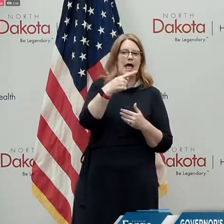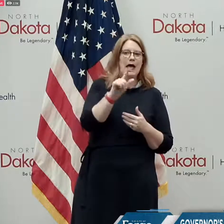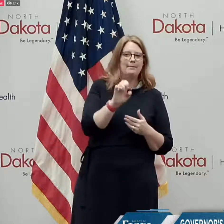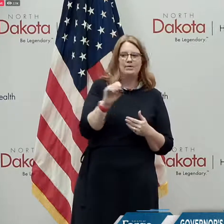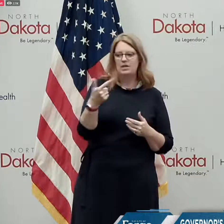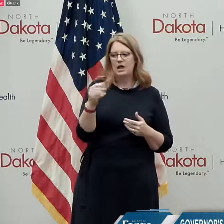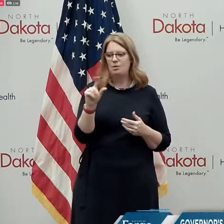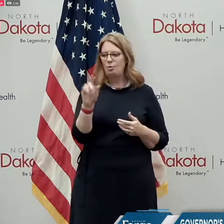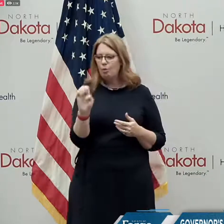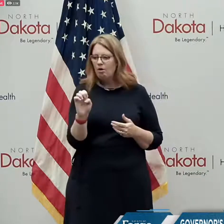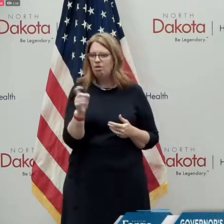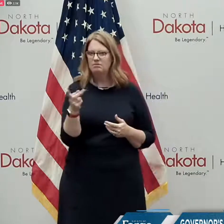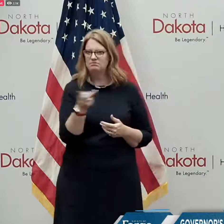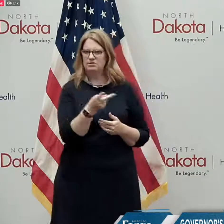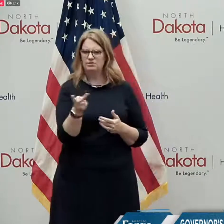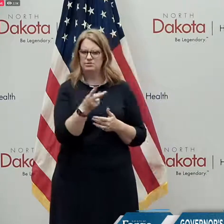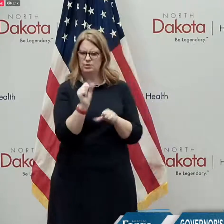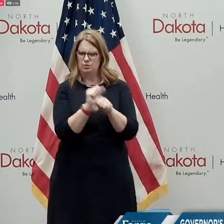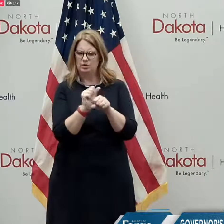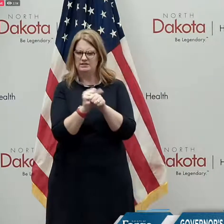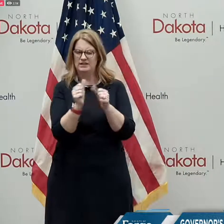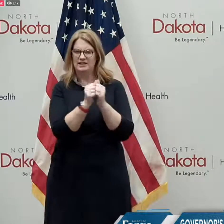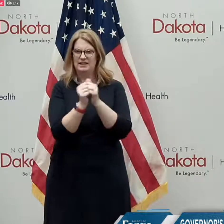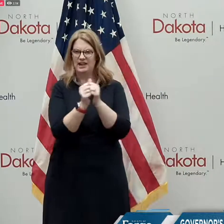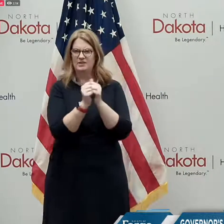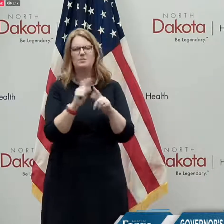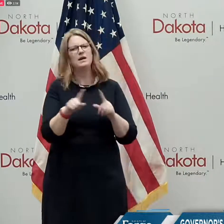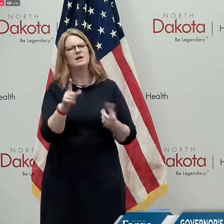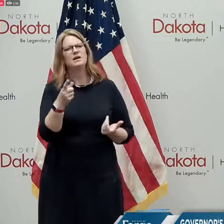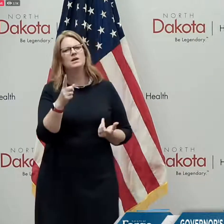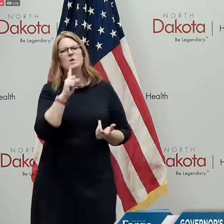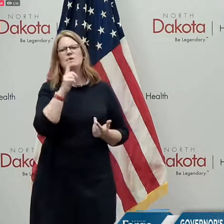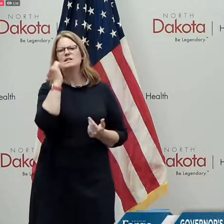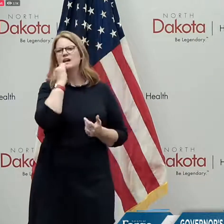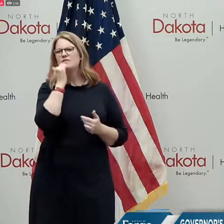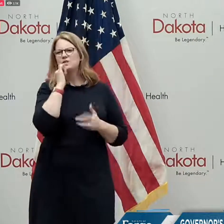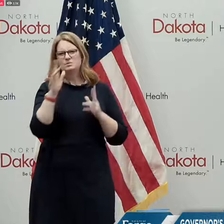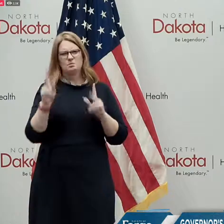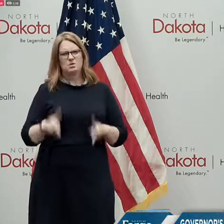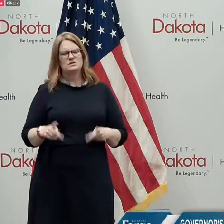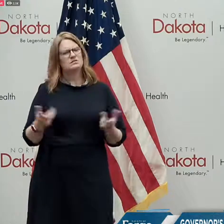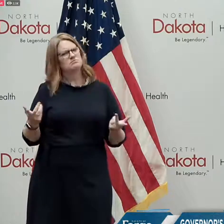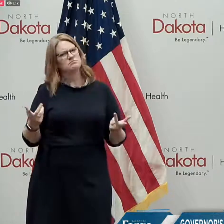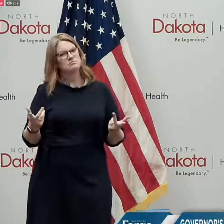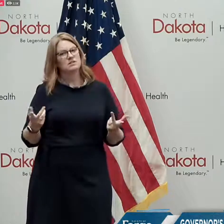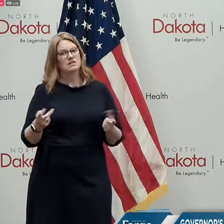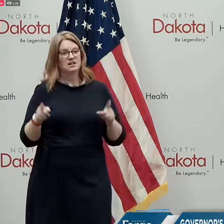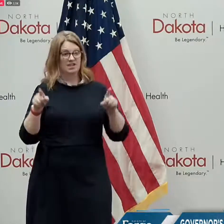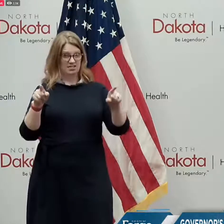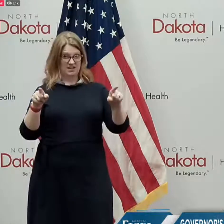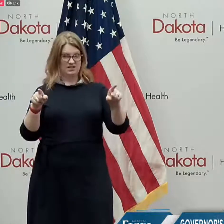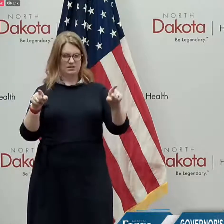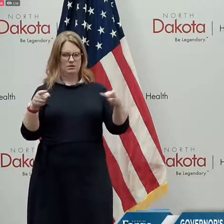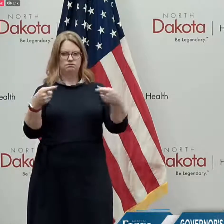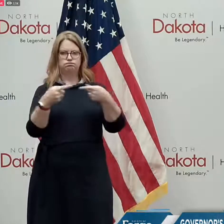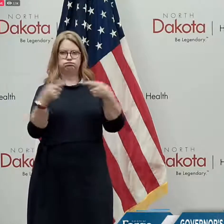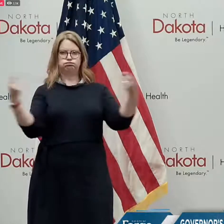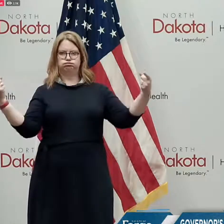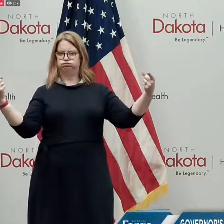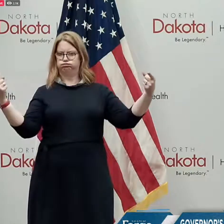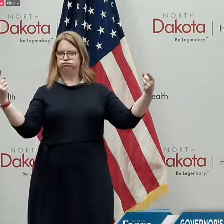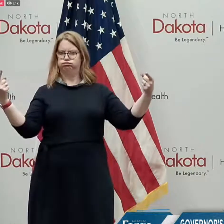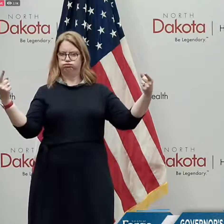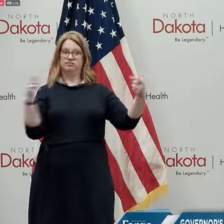Google. And I don't know that the average person understands how significant that is, that these two arch rivals would